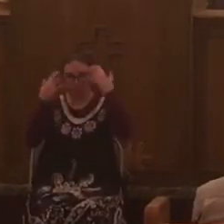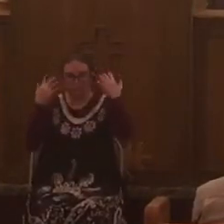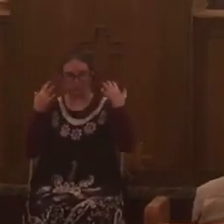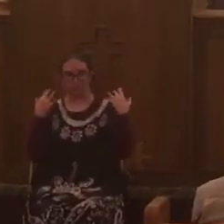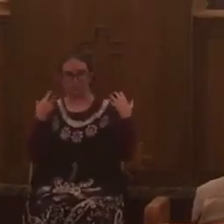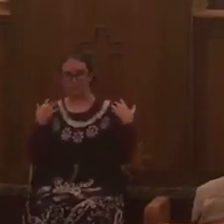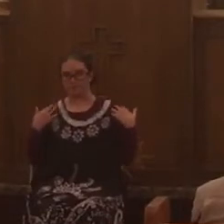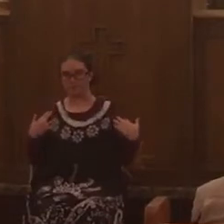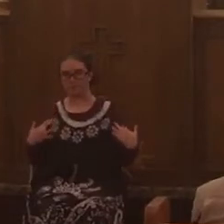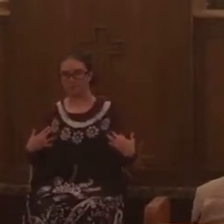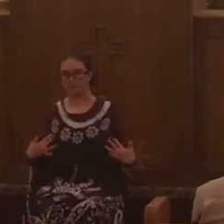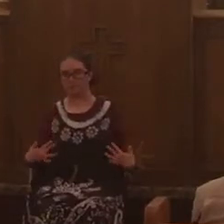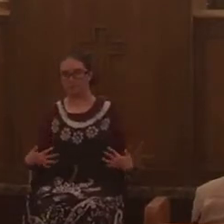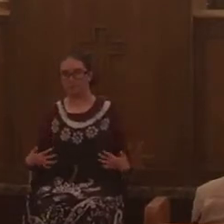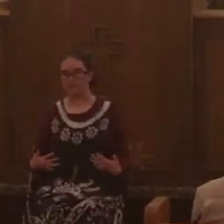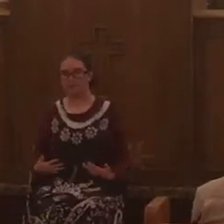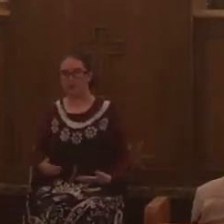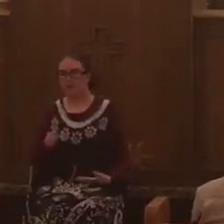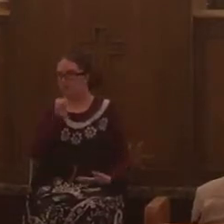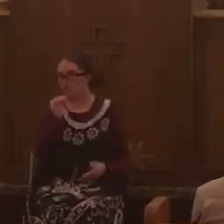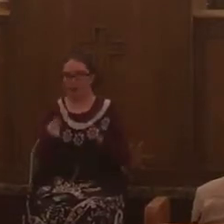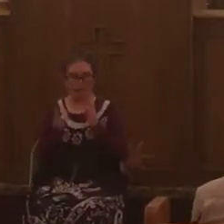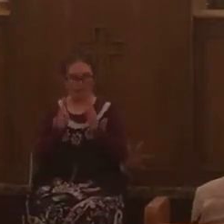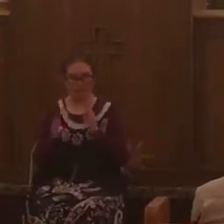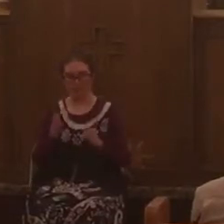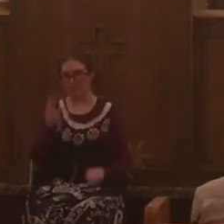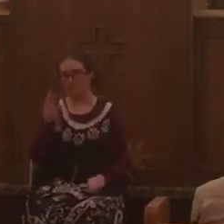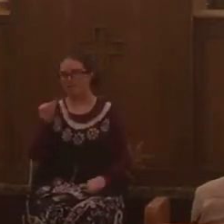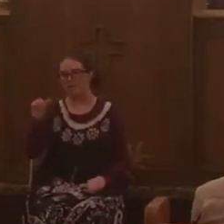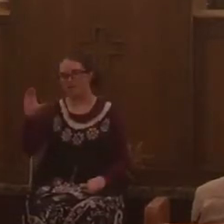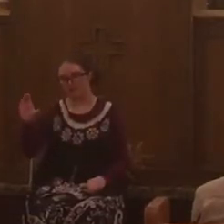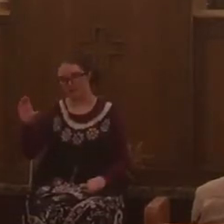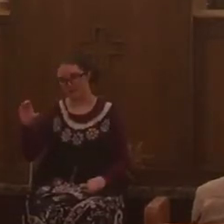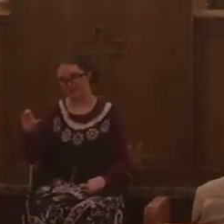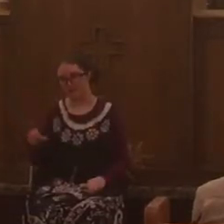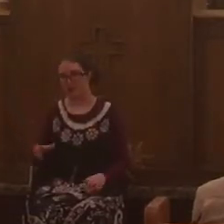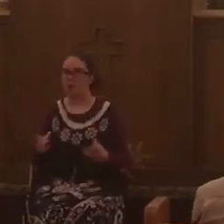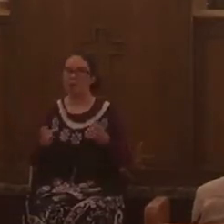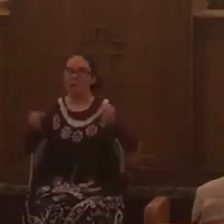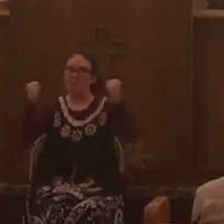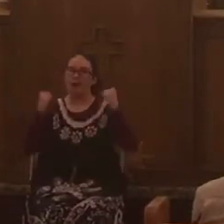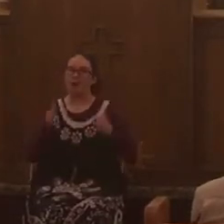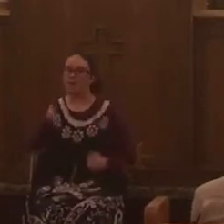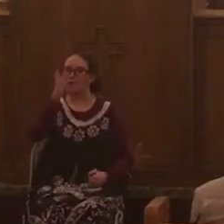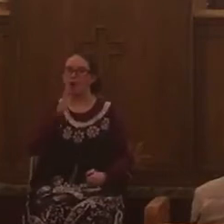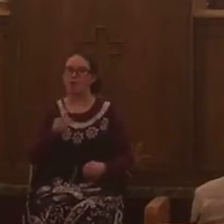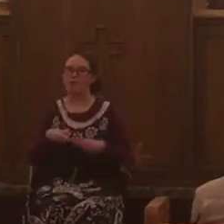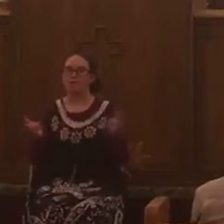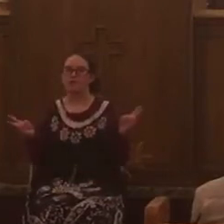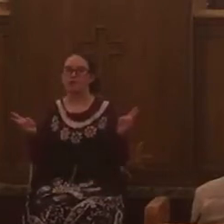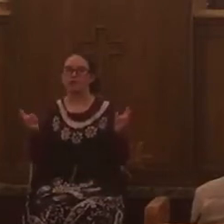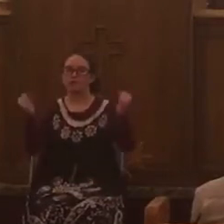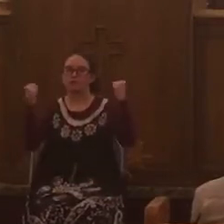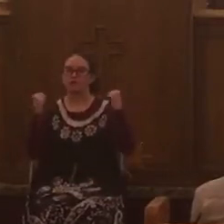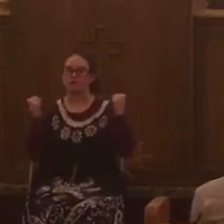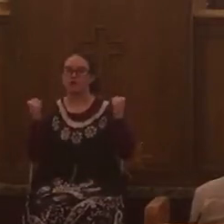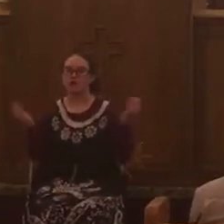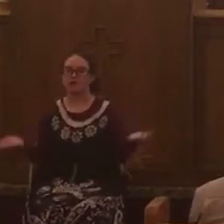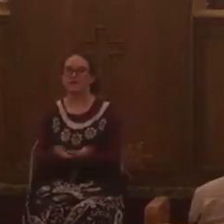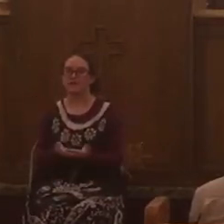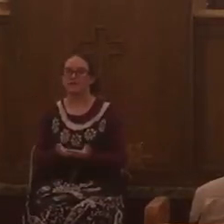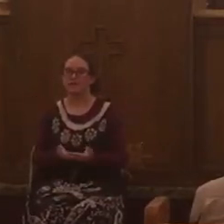place when they walk in that is filled with the Spirit. I want people to walk in that door, and before they get to that